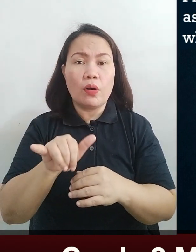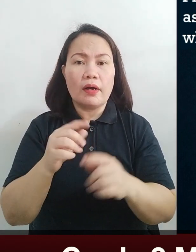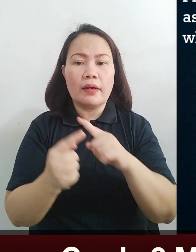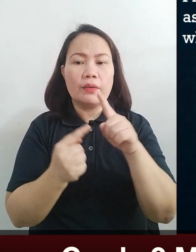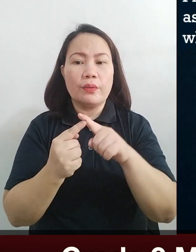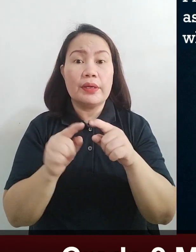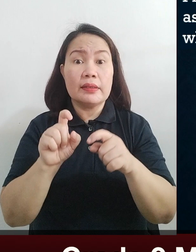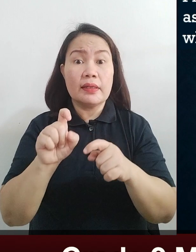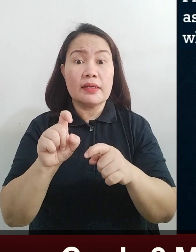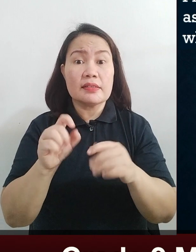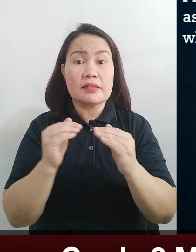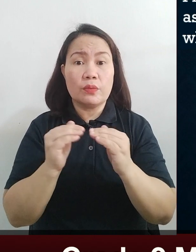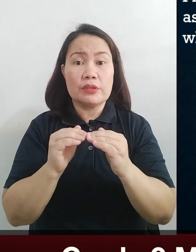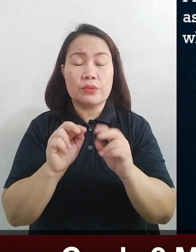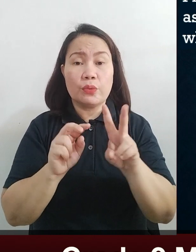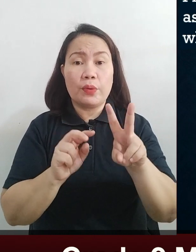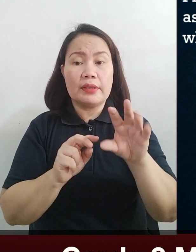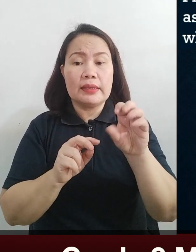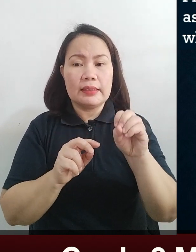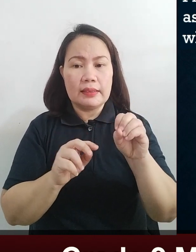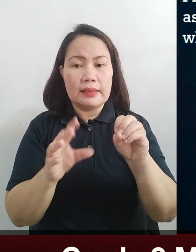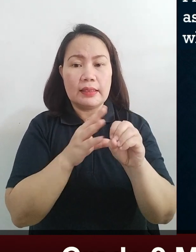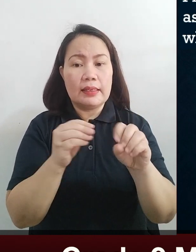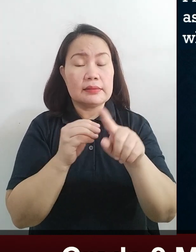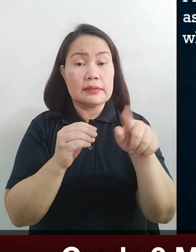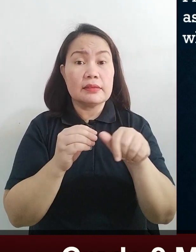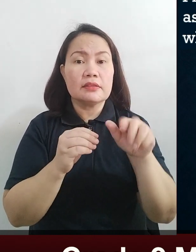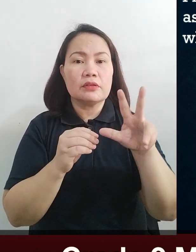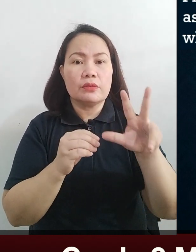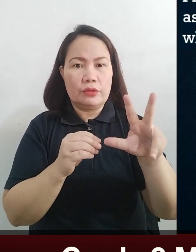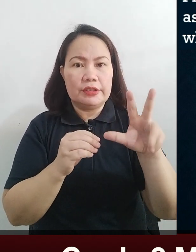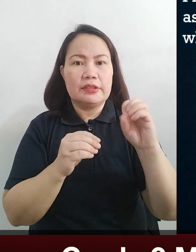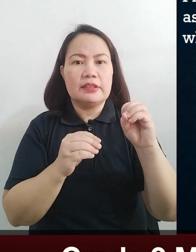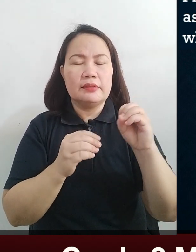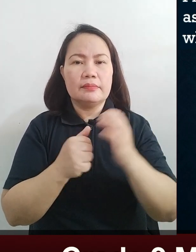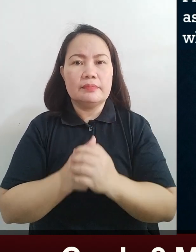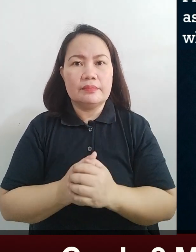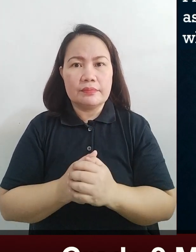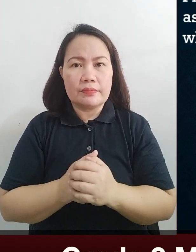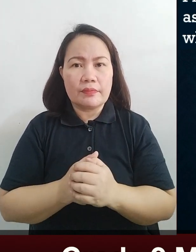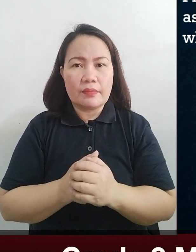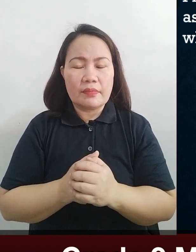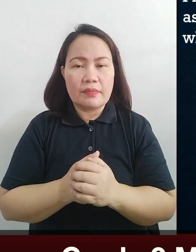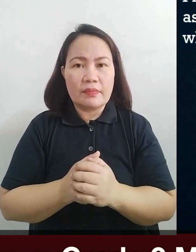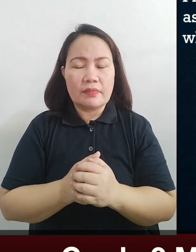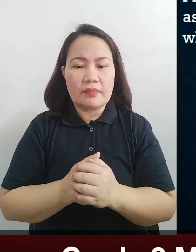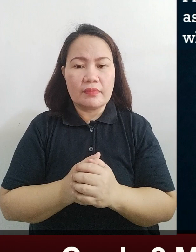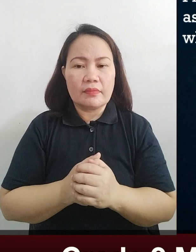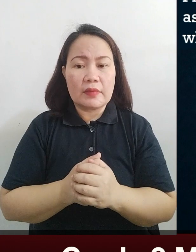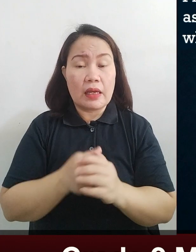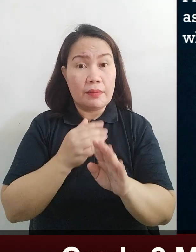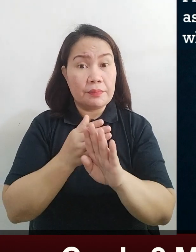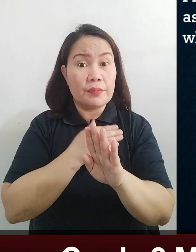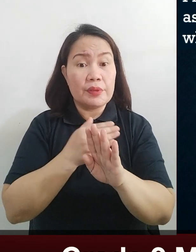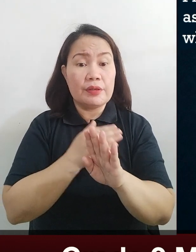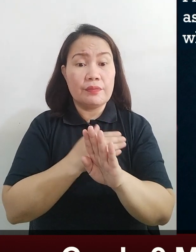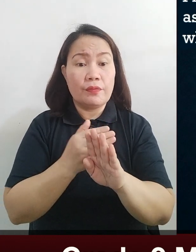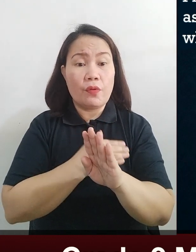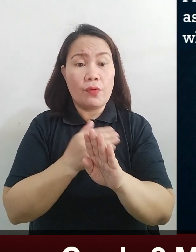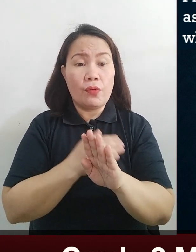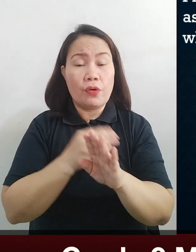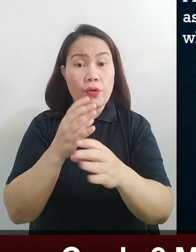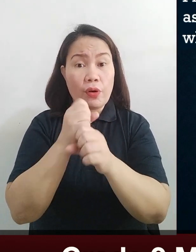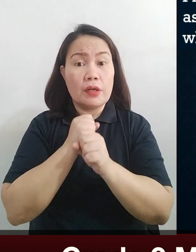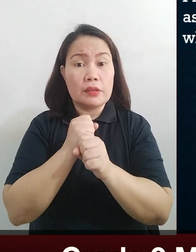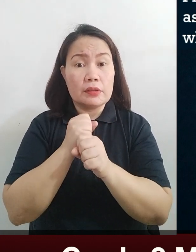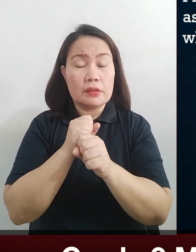find Y when X equals 20 and Z equals 30. So, bago